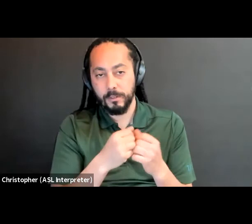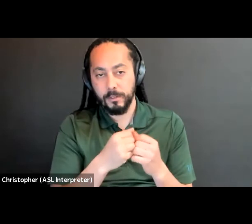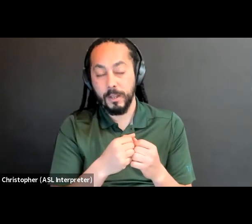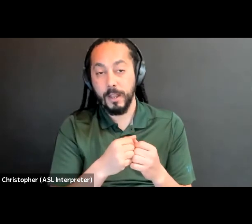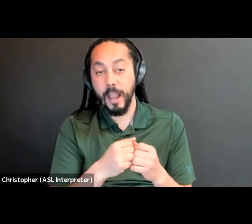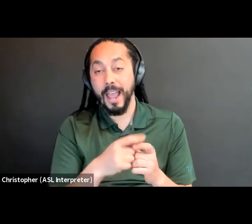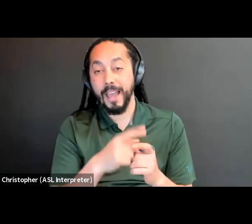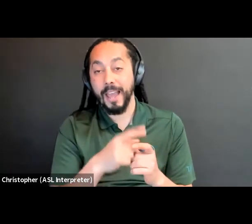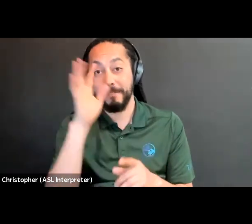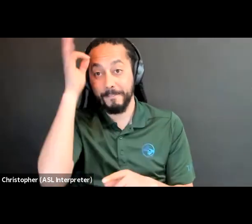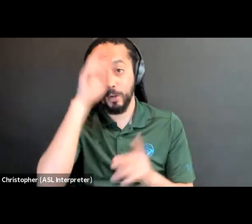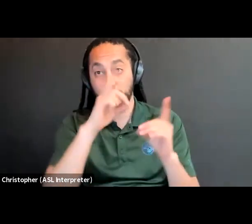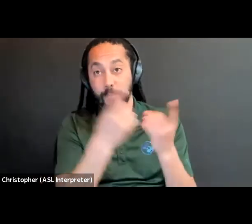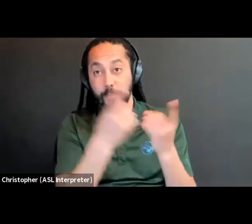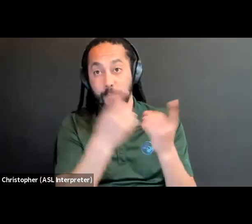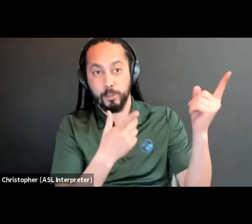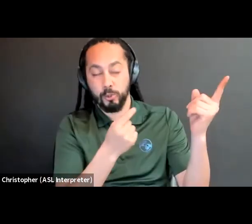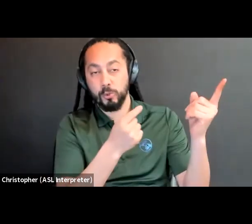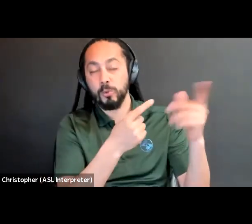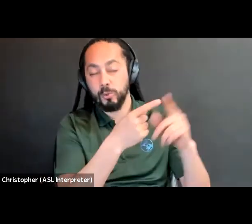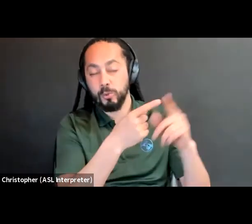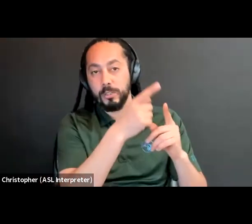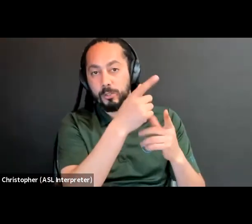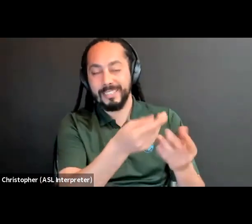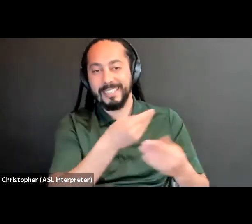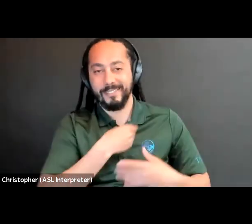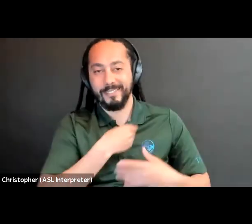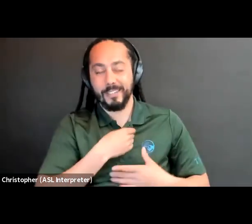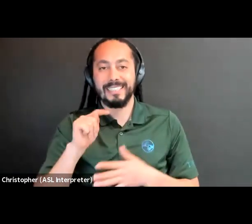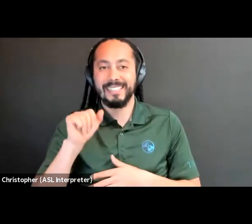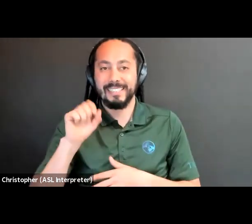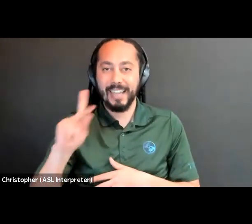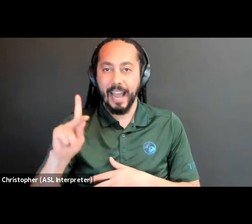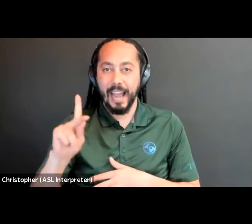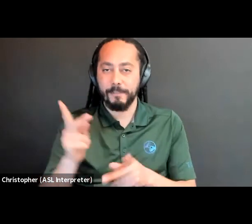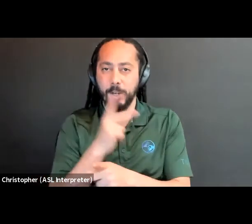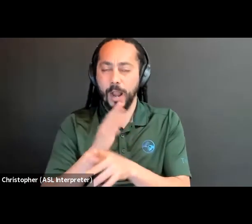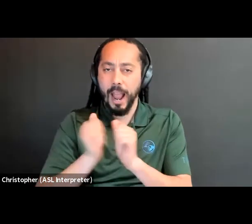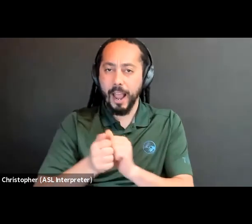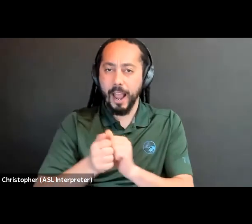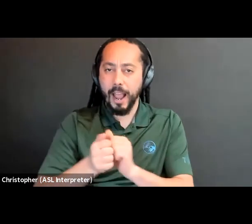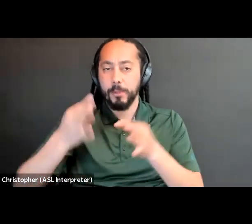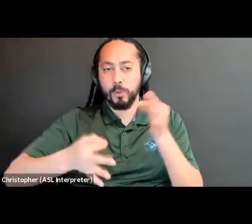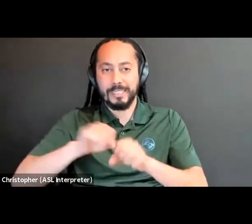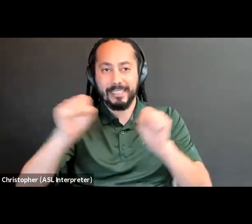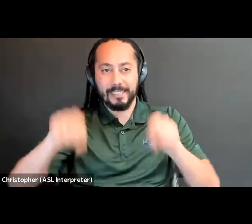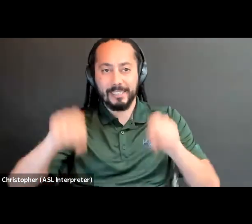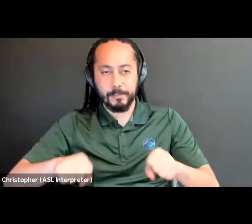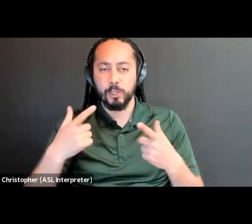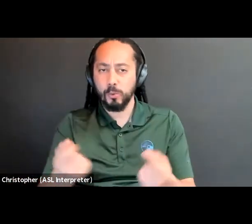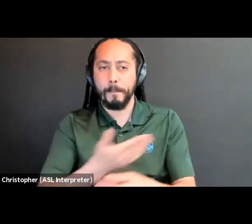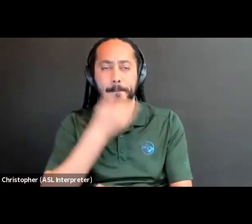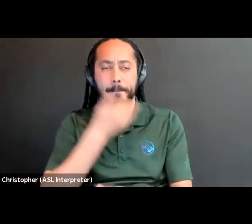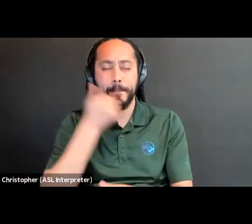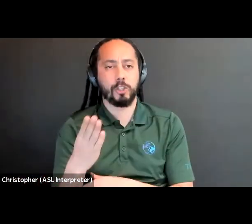of trying to figure out how family court systems could do a better job handling these child custody cases where